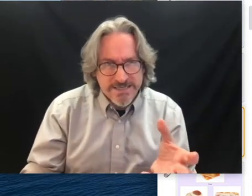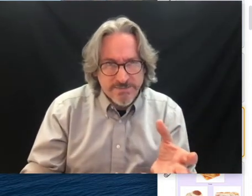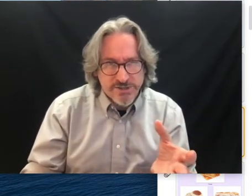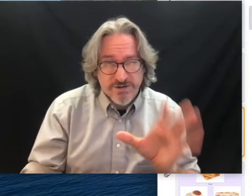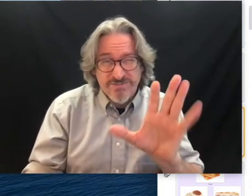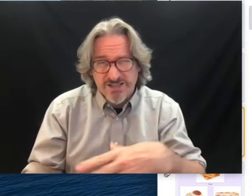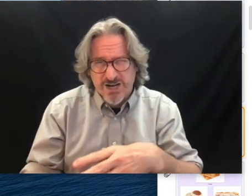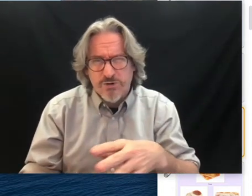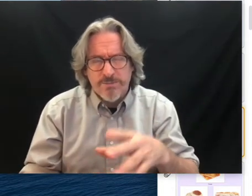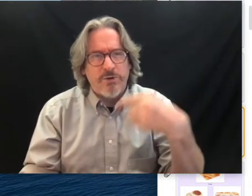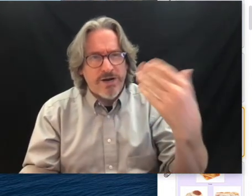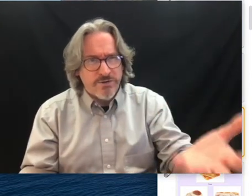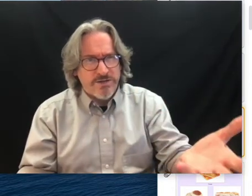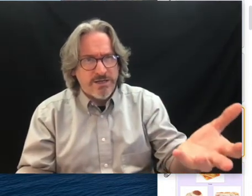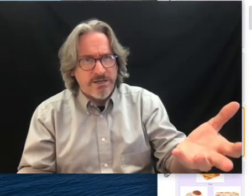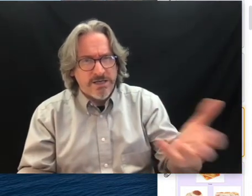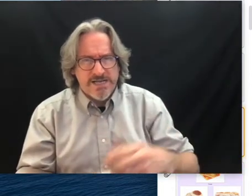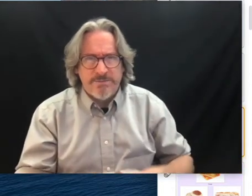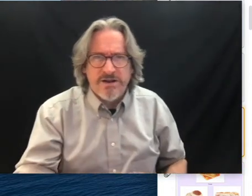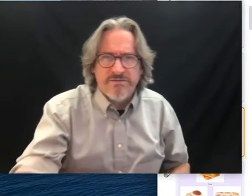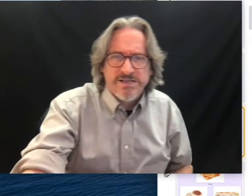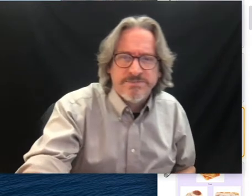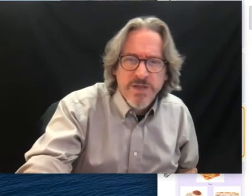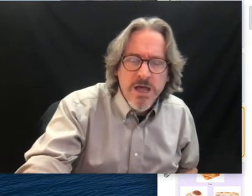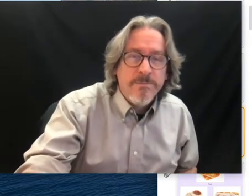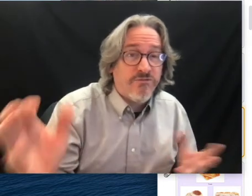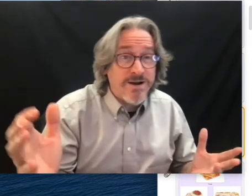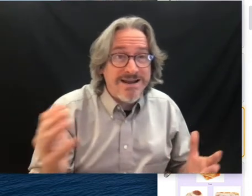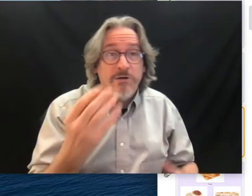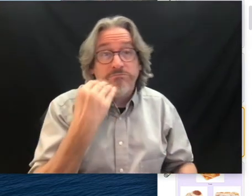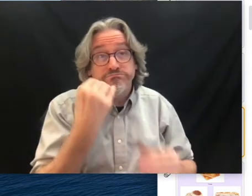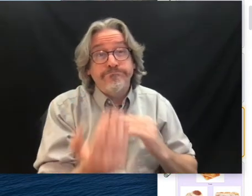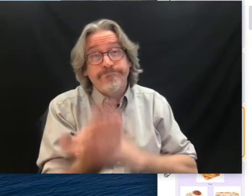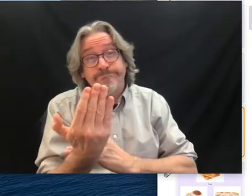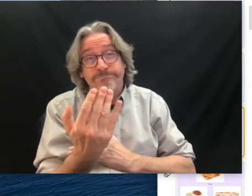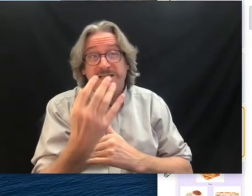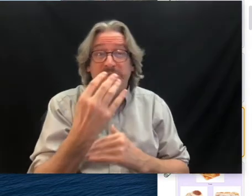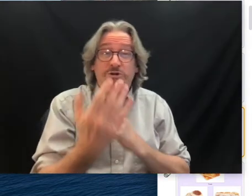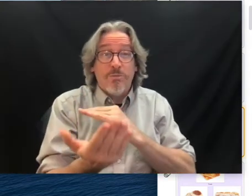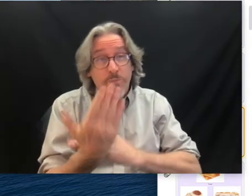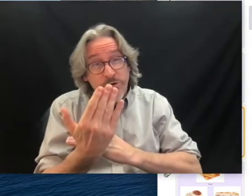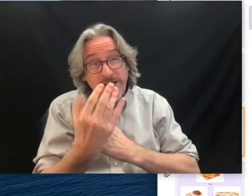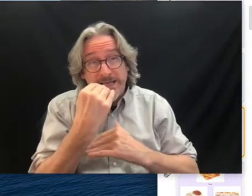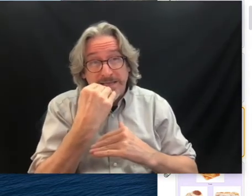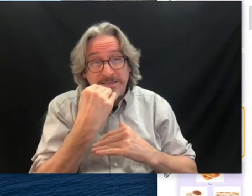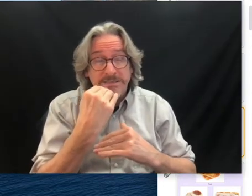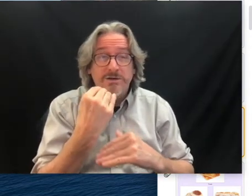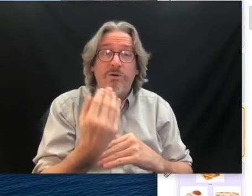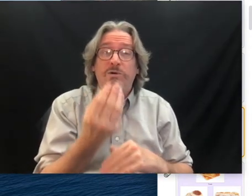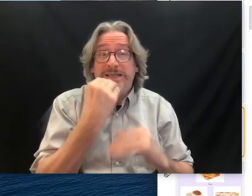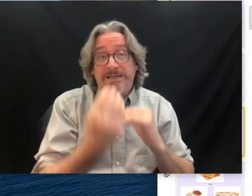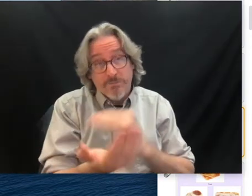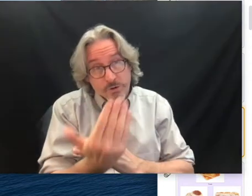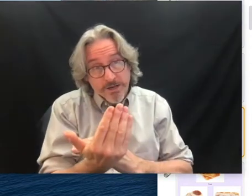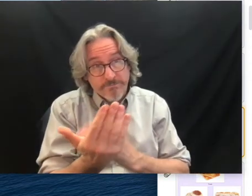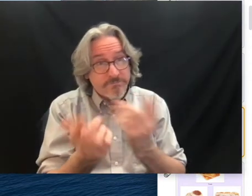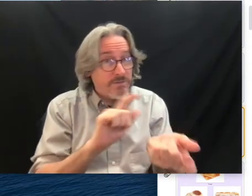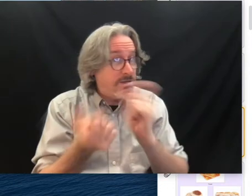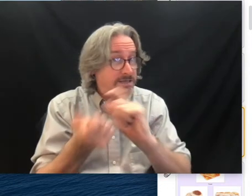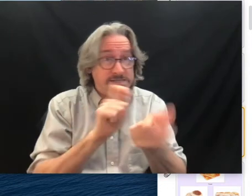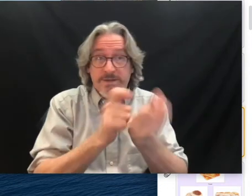it to demonstrate. I'll talk more about it when I do the assignment advice. But for right now, either morning eat or eat